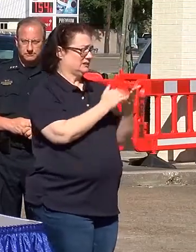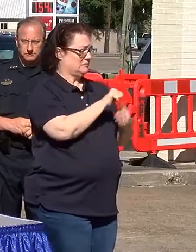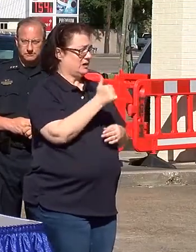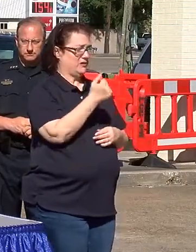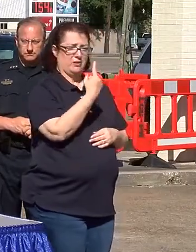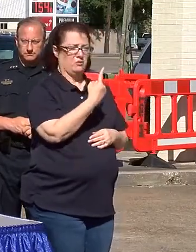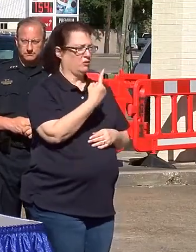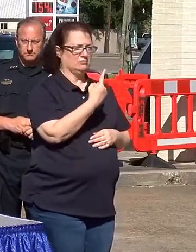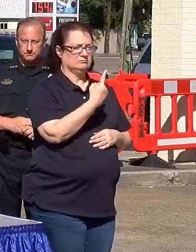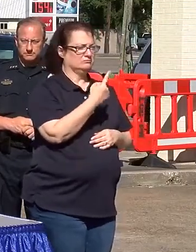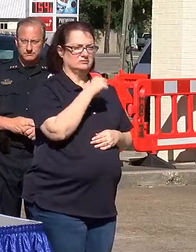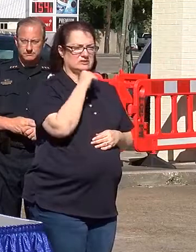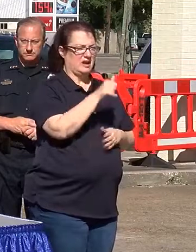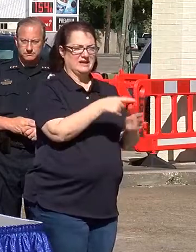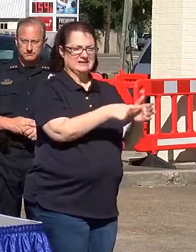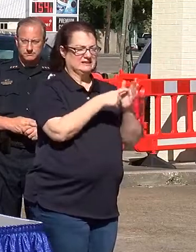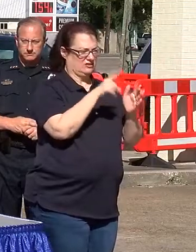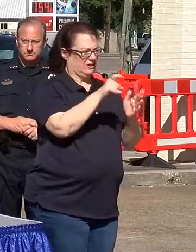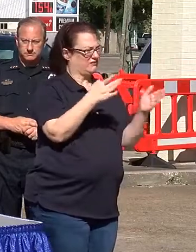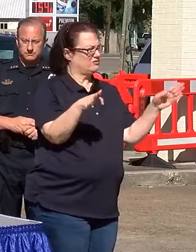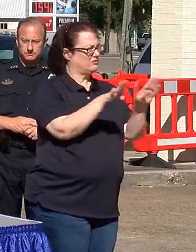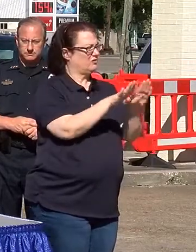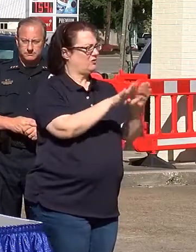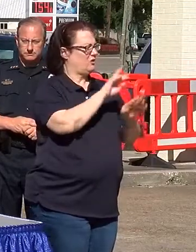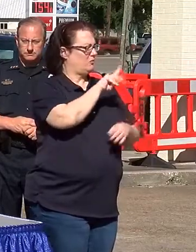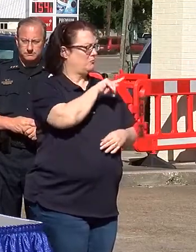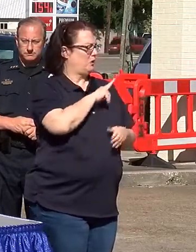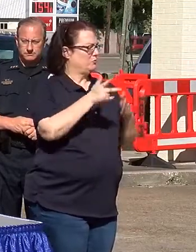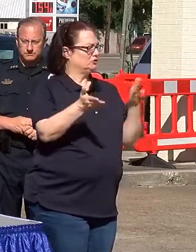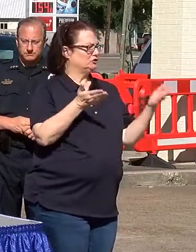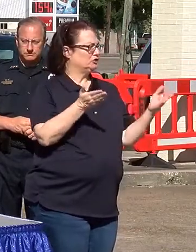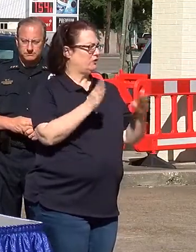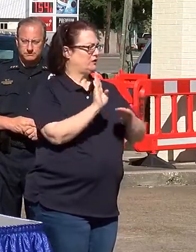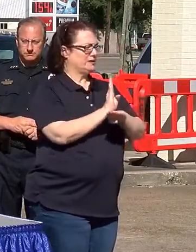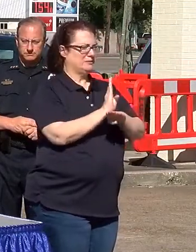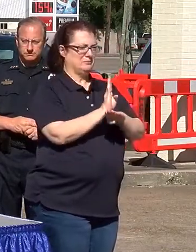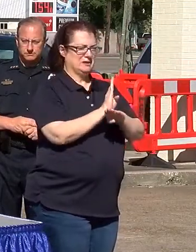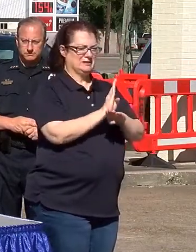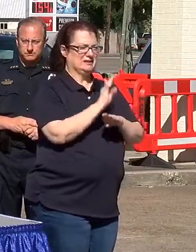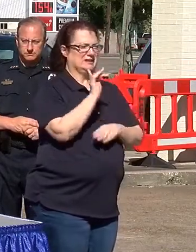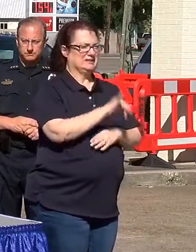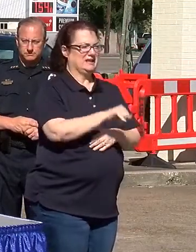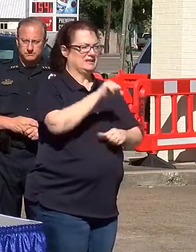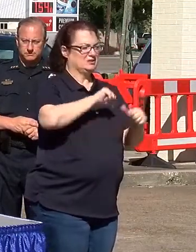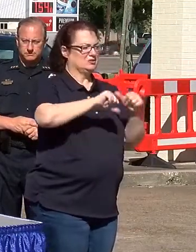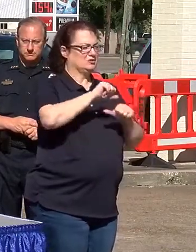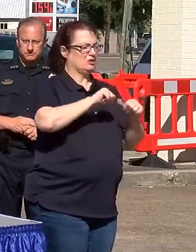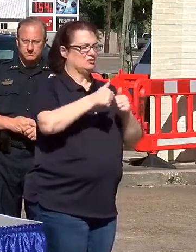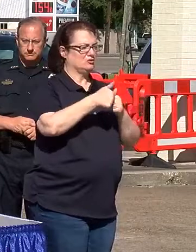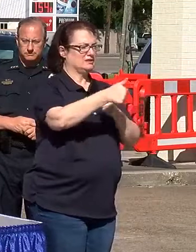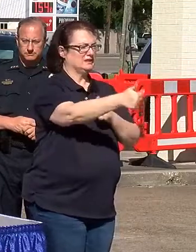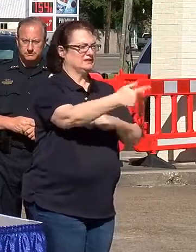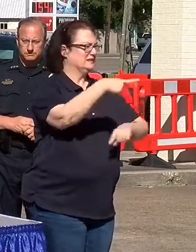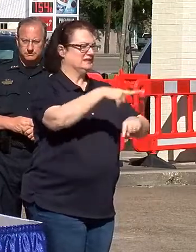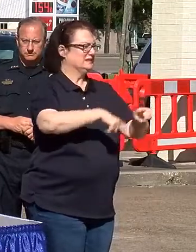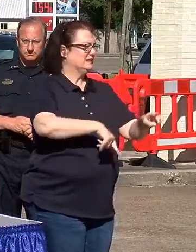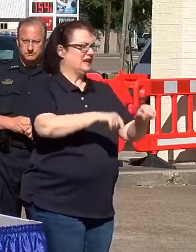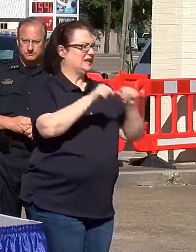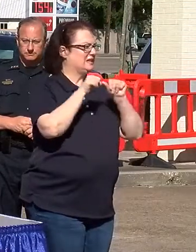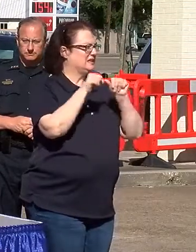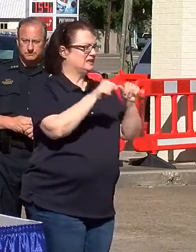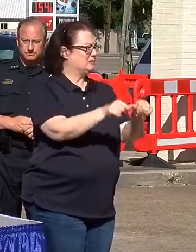ordered to close. These have included personal service businesses in which social distancing cannot be maintained.